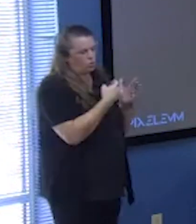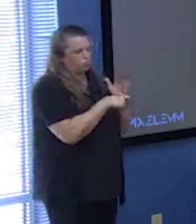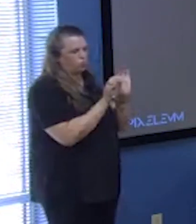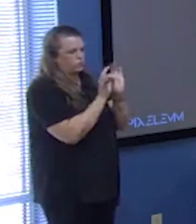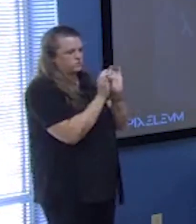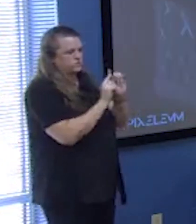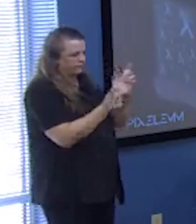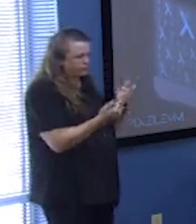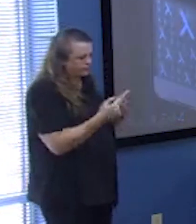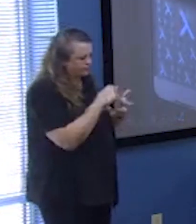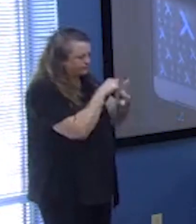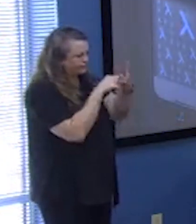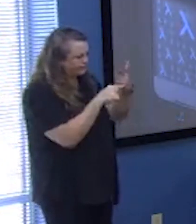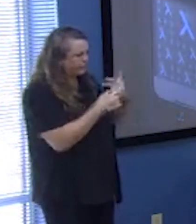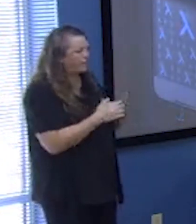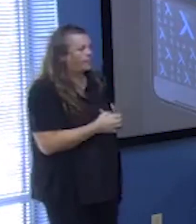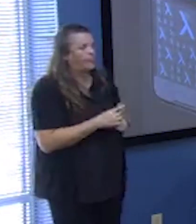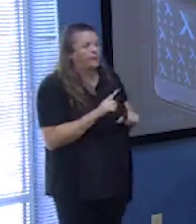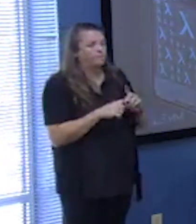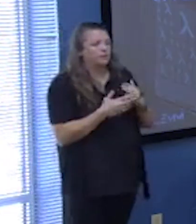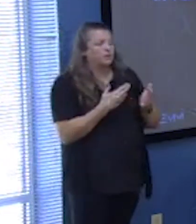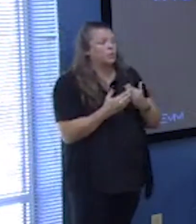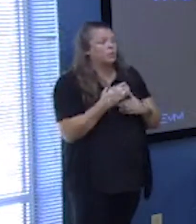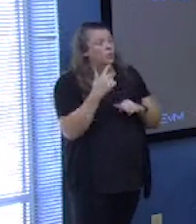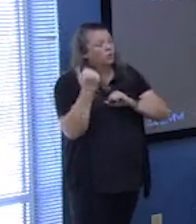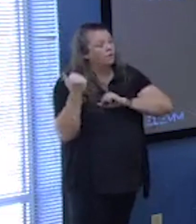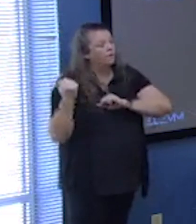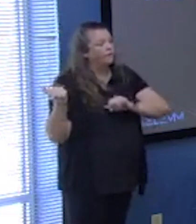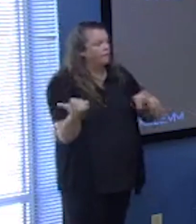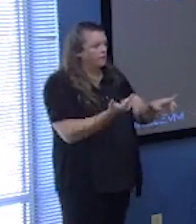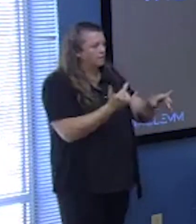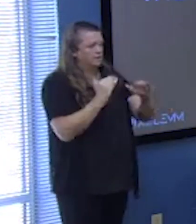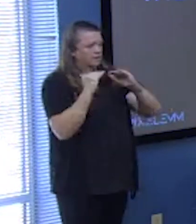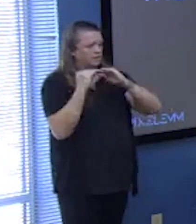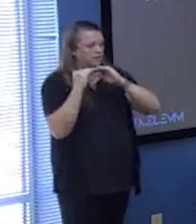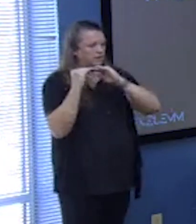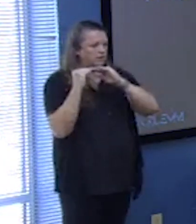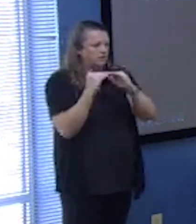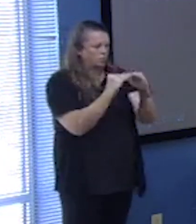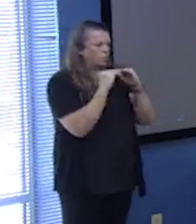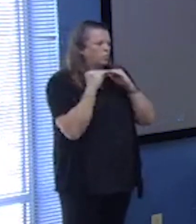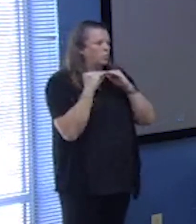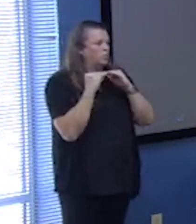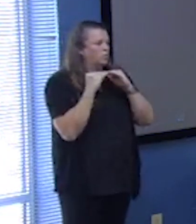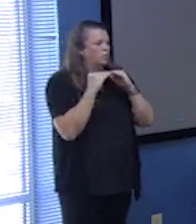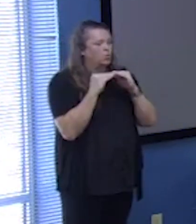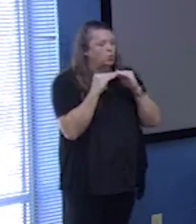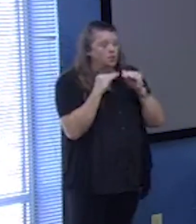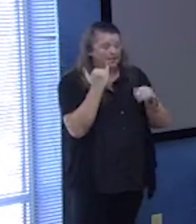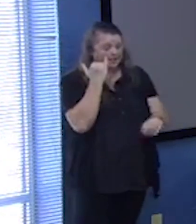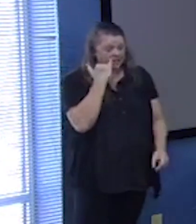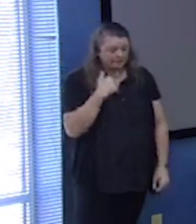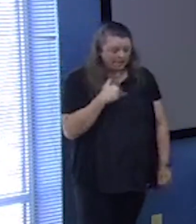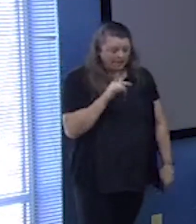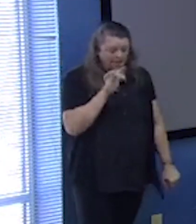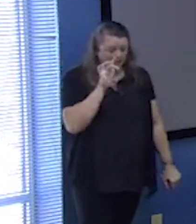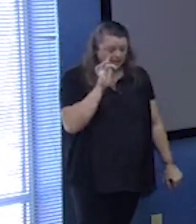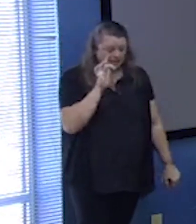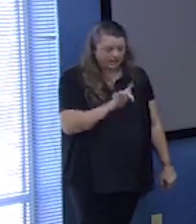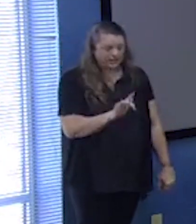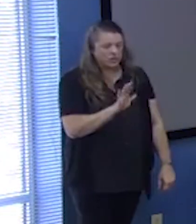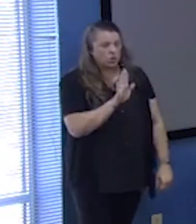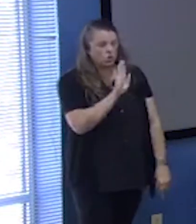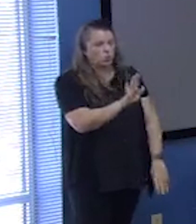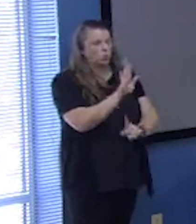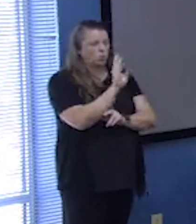But everybody in the Pixelemm world is equal when it comes to the moment that someone clicks on your company,